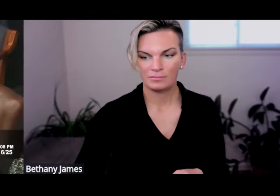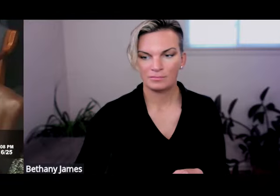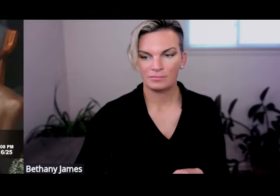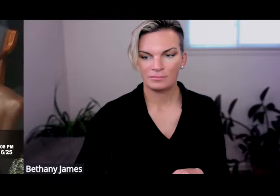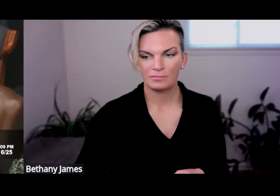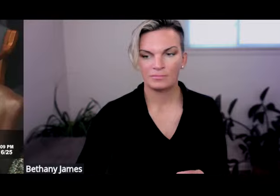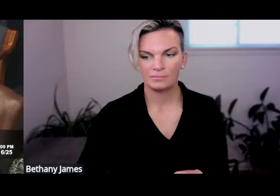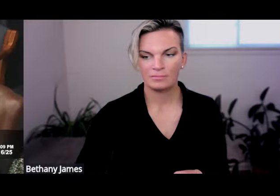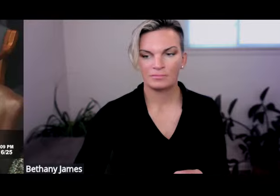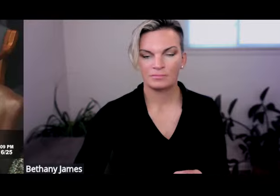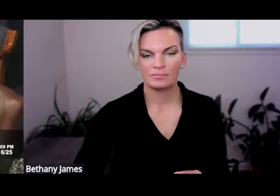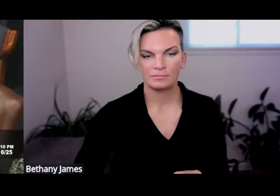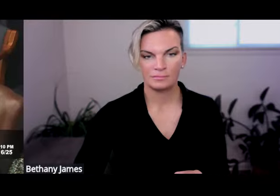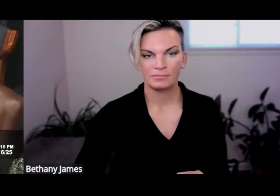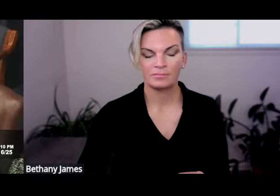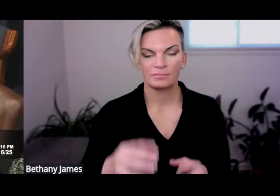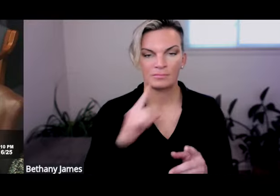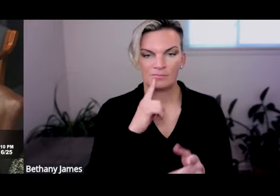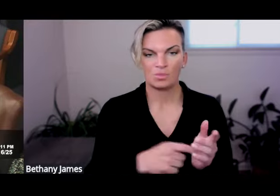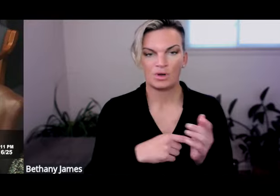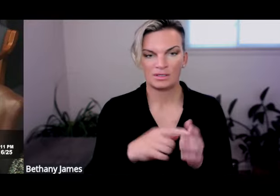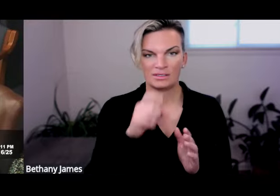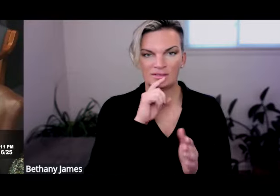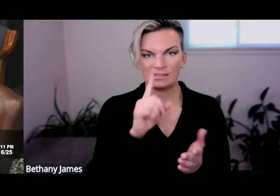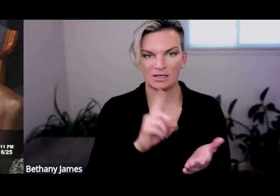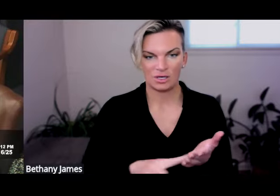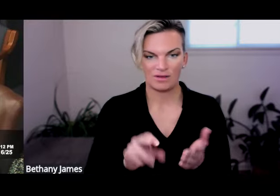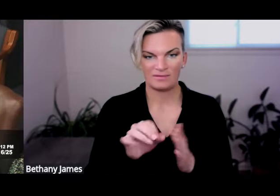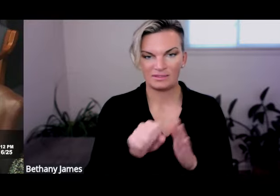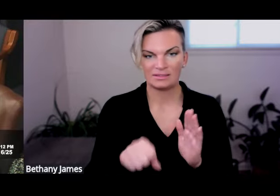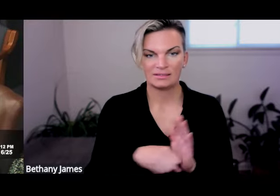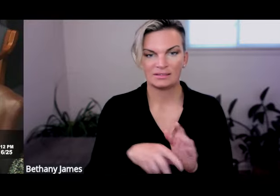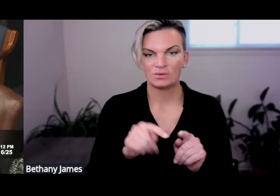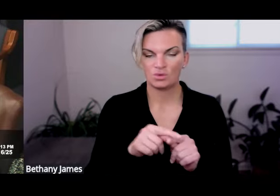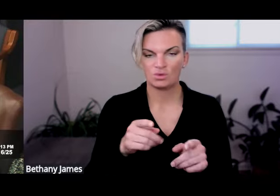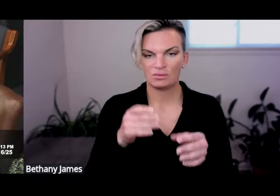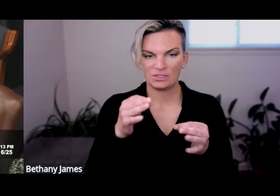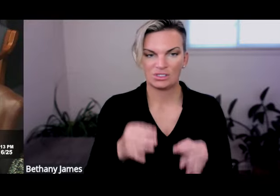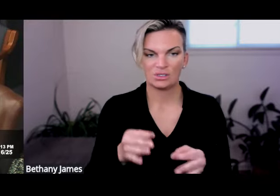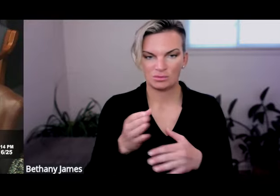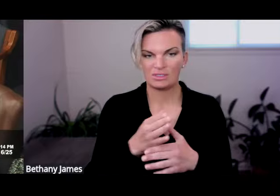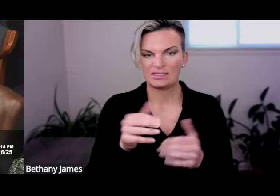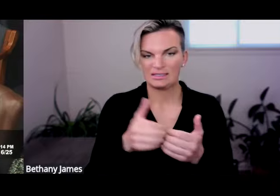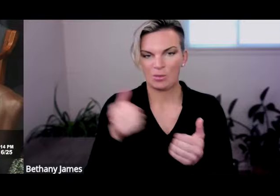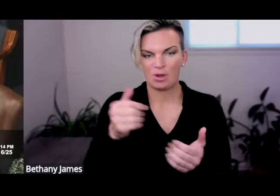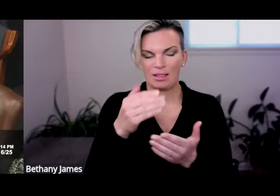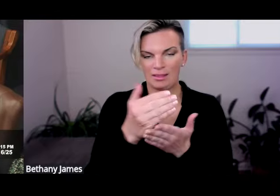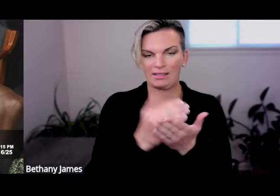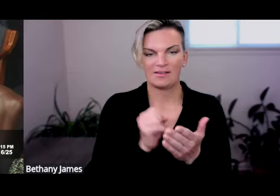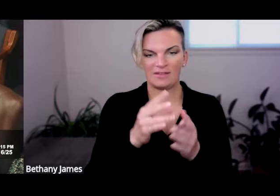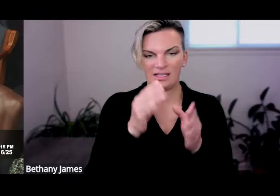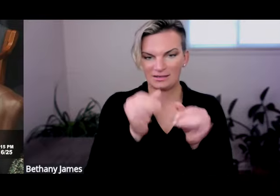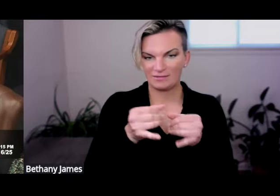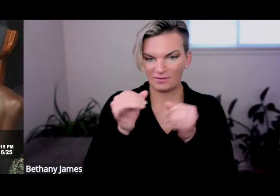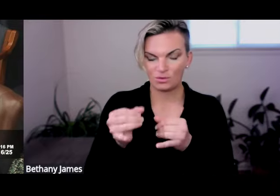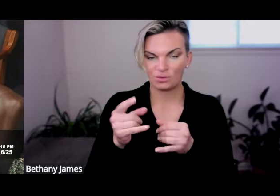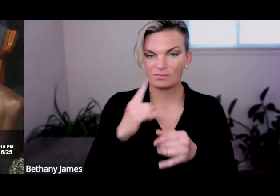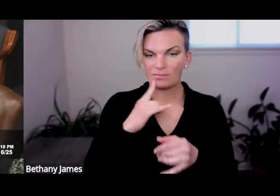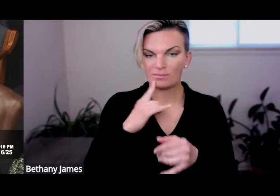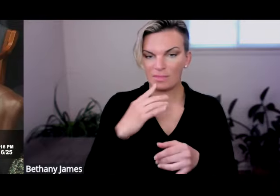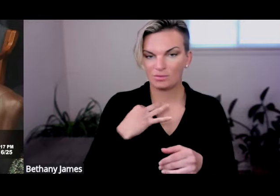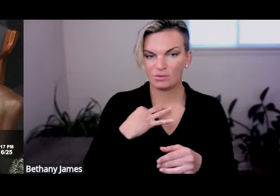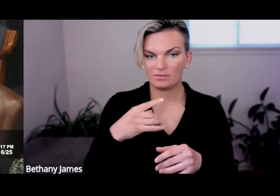the Secretary of State to distinguish between any separate list of individuals eligible to vote in state and local elections or in